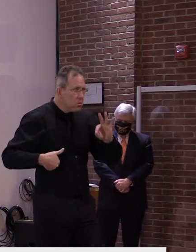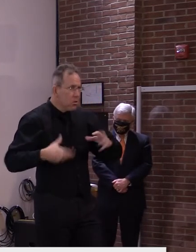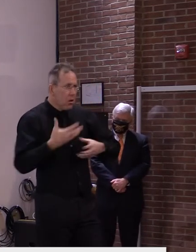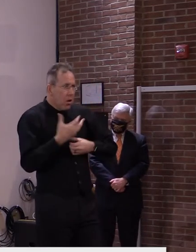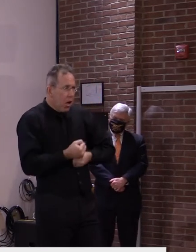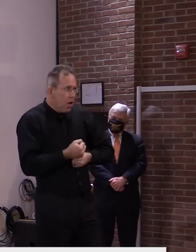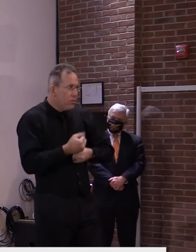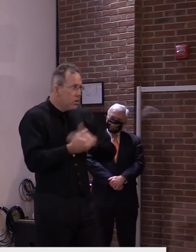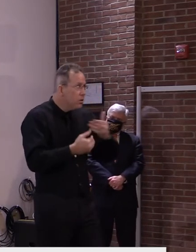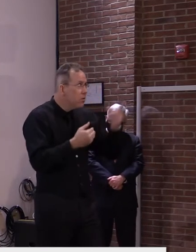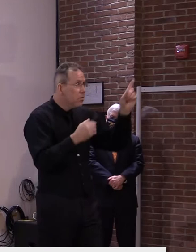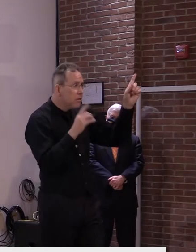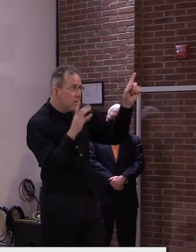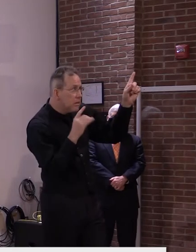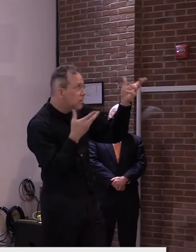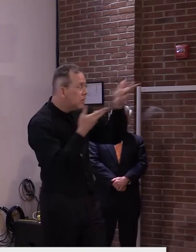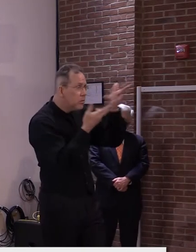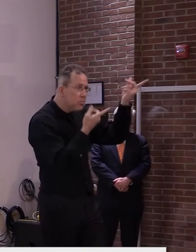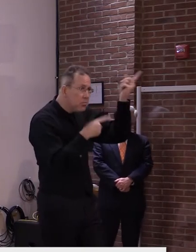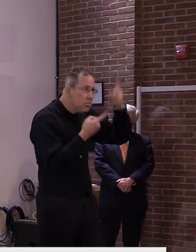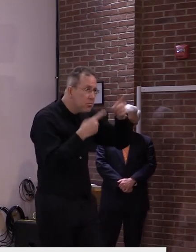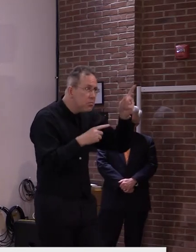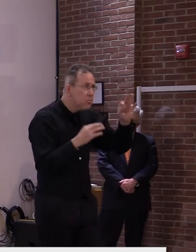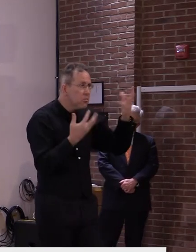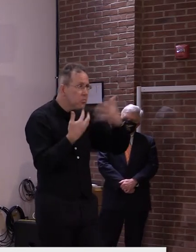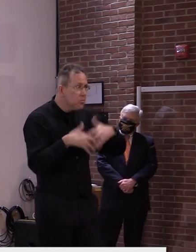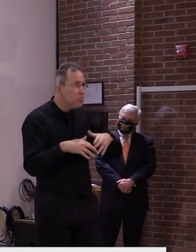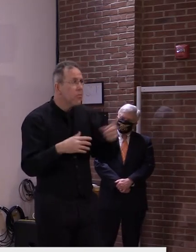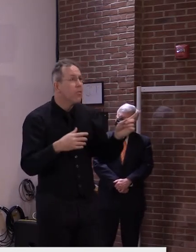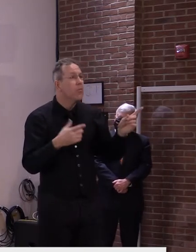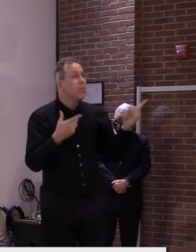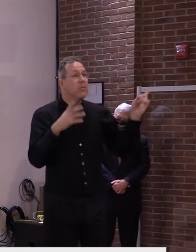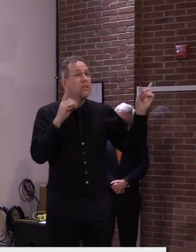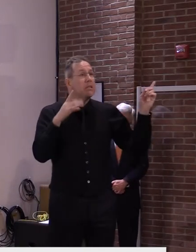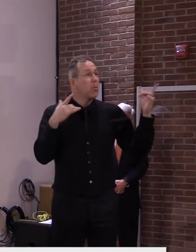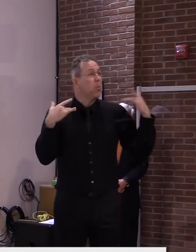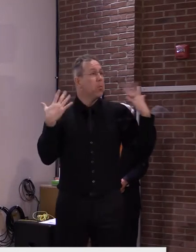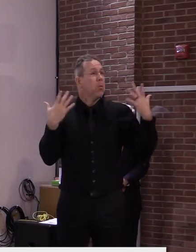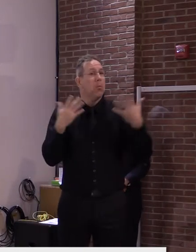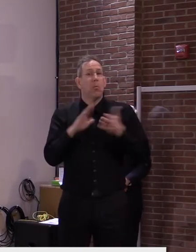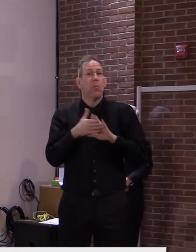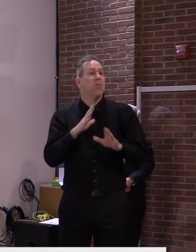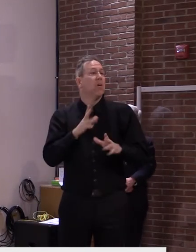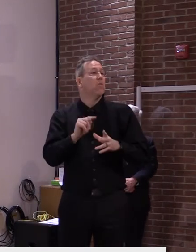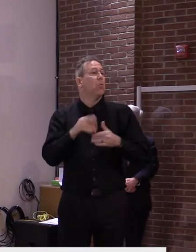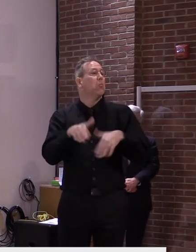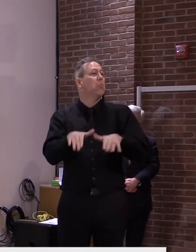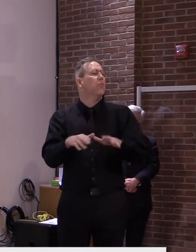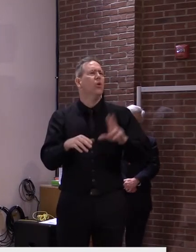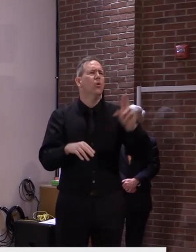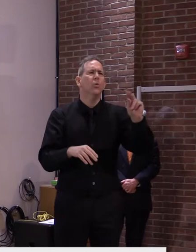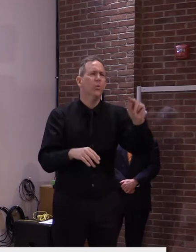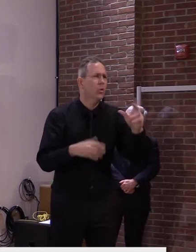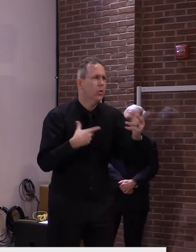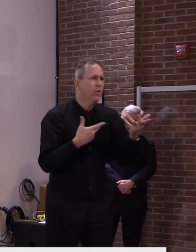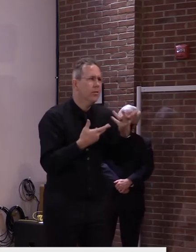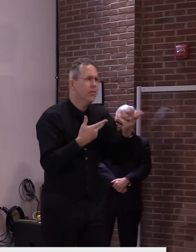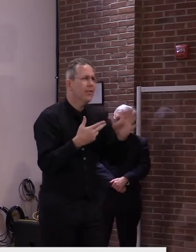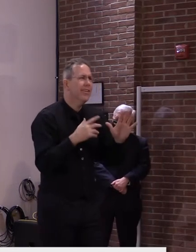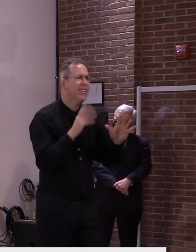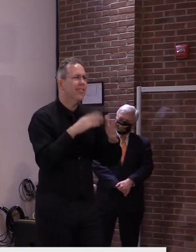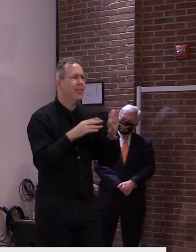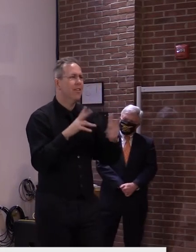And I say national guidance not to punt and say, you know, we in Vermont don't want to be innovative this time, because, as you know, we're often